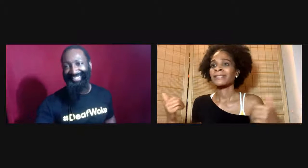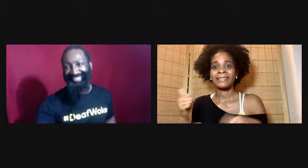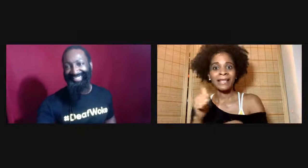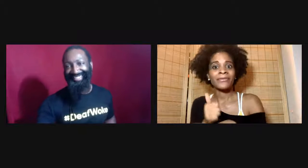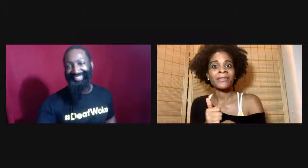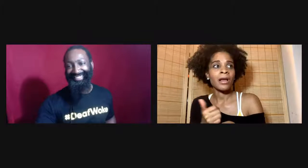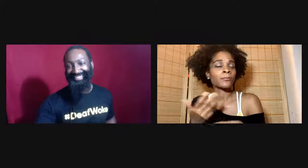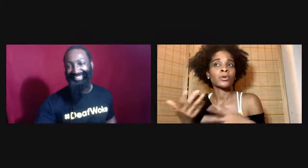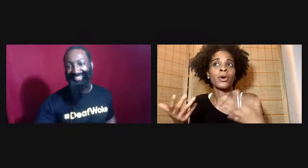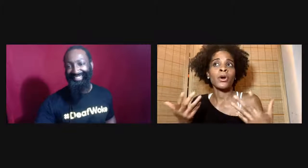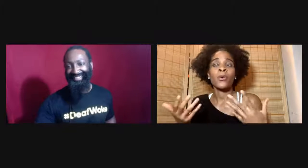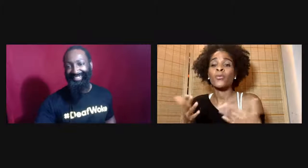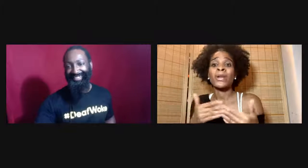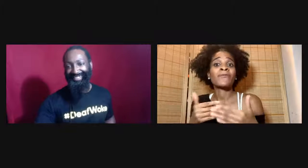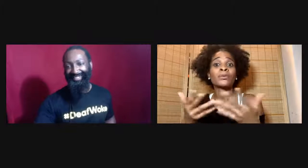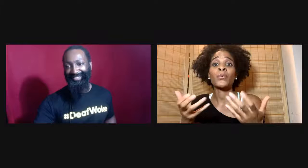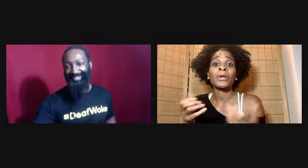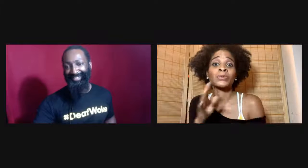image.